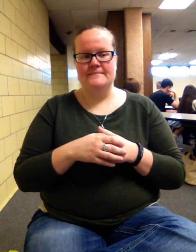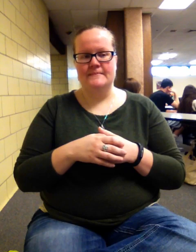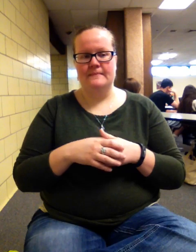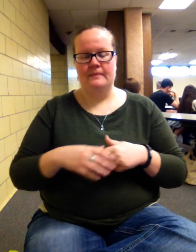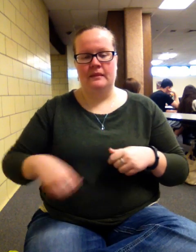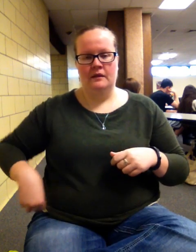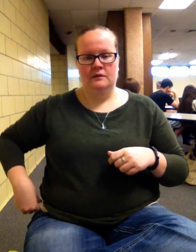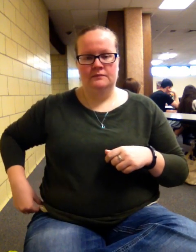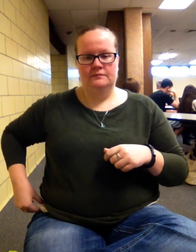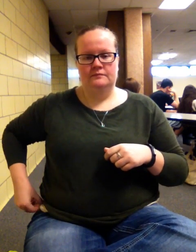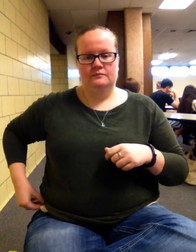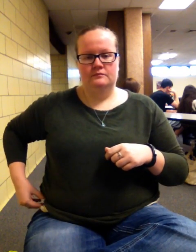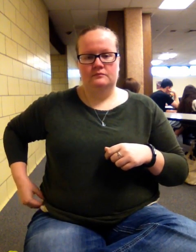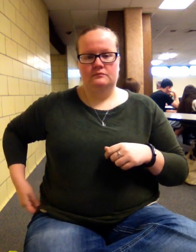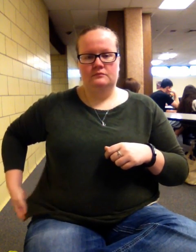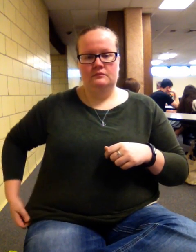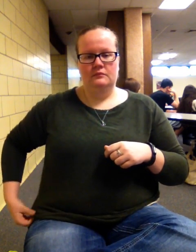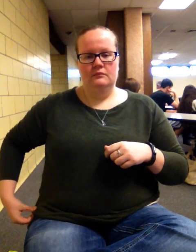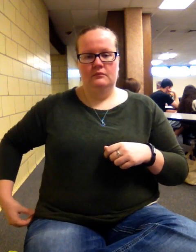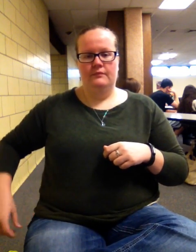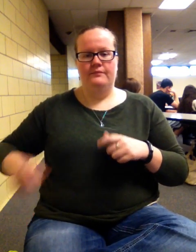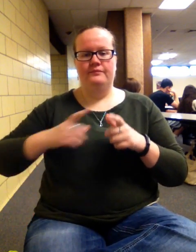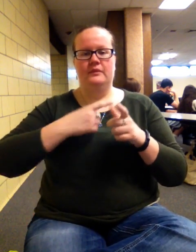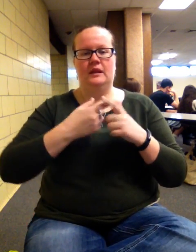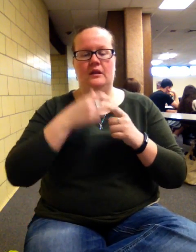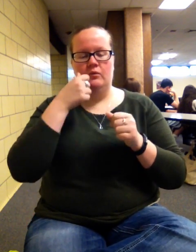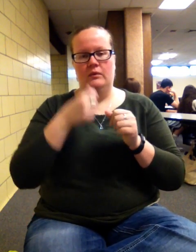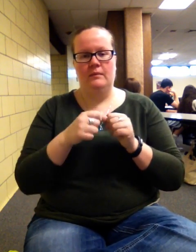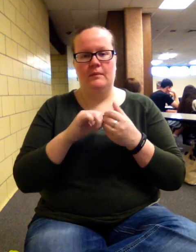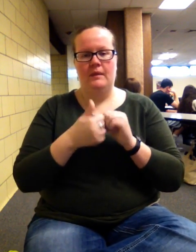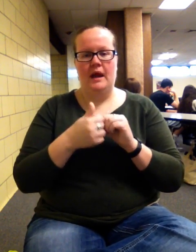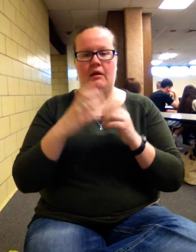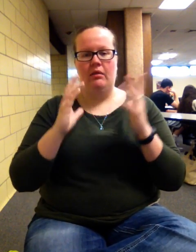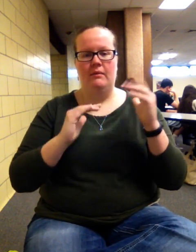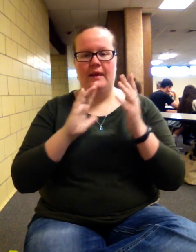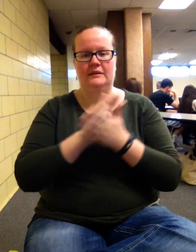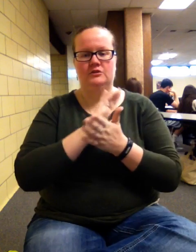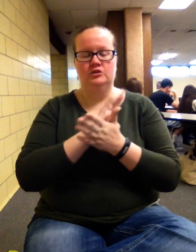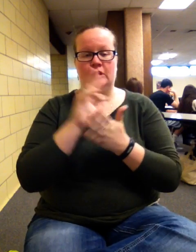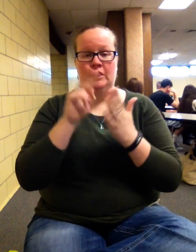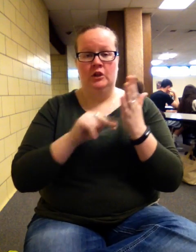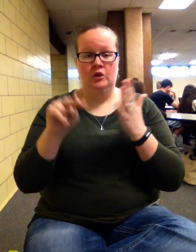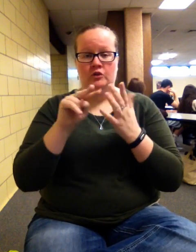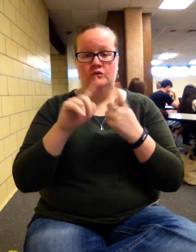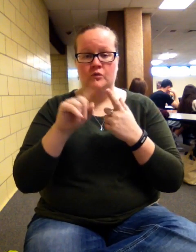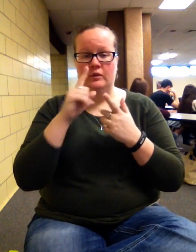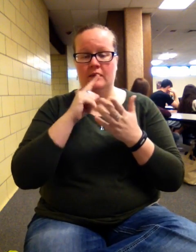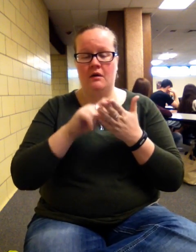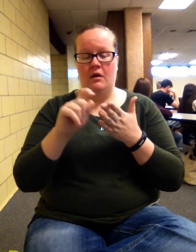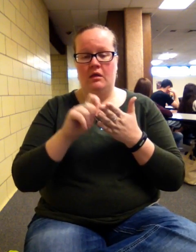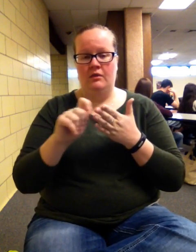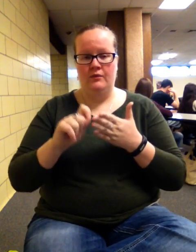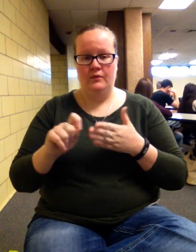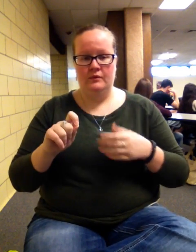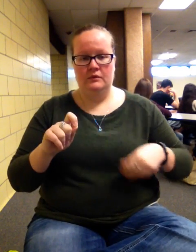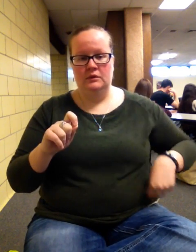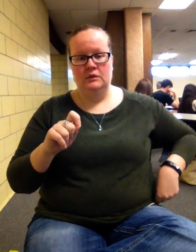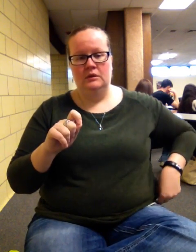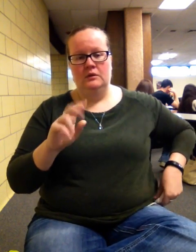And then remembering the way the balance sheet looks to our author, the right-hand side is